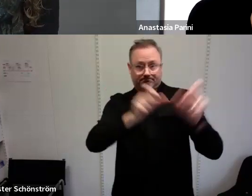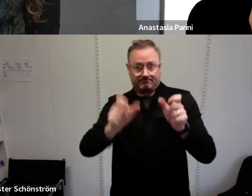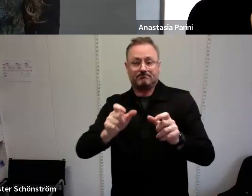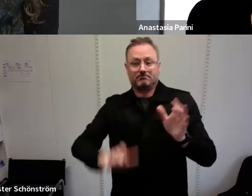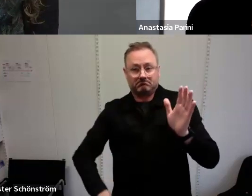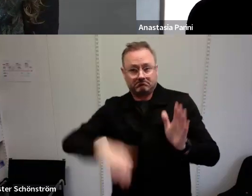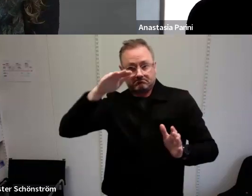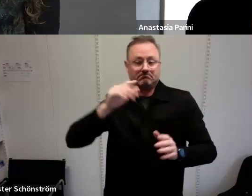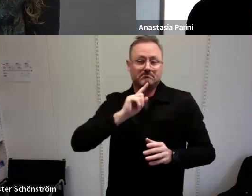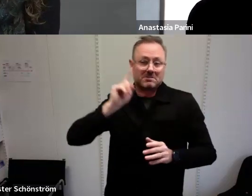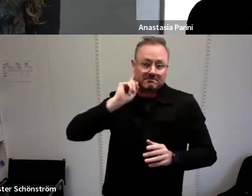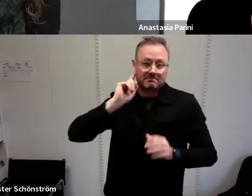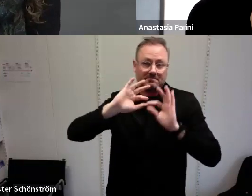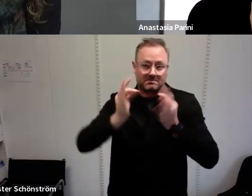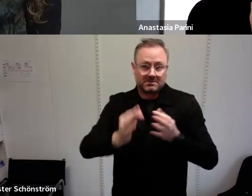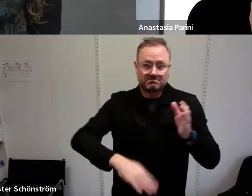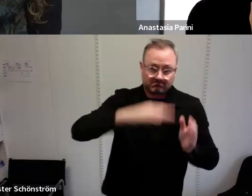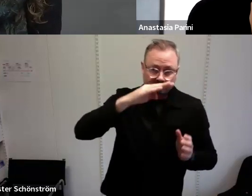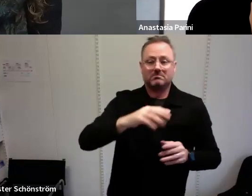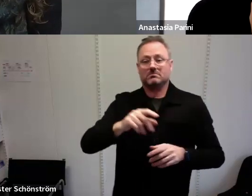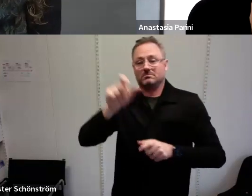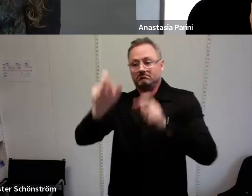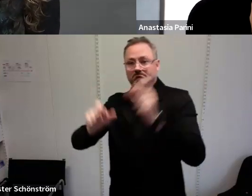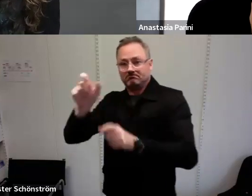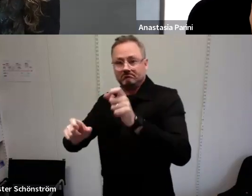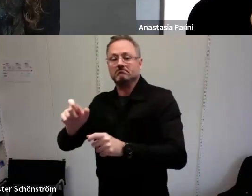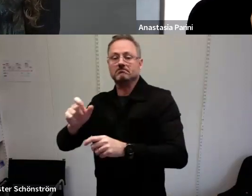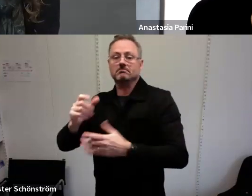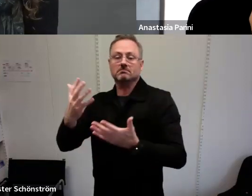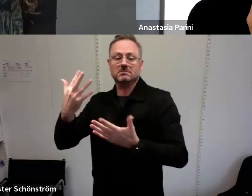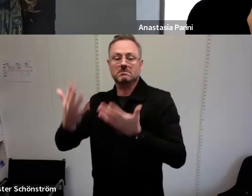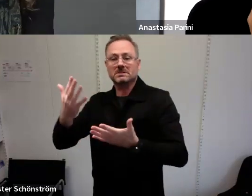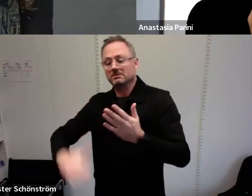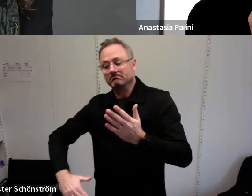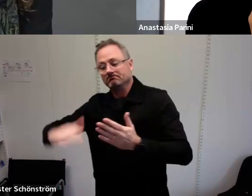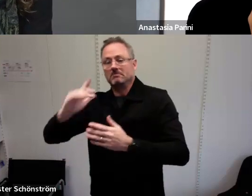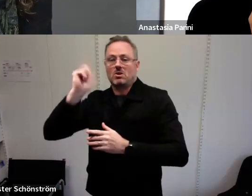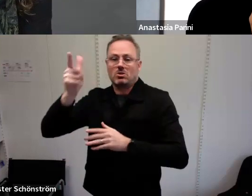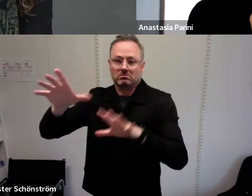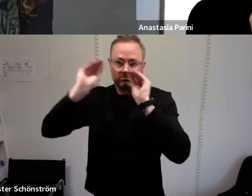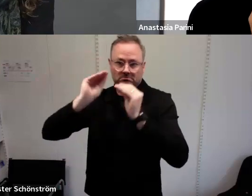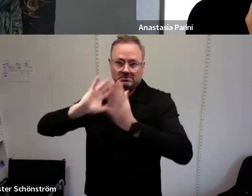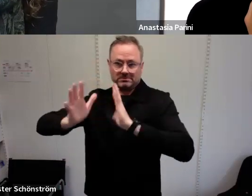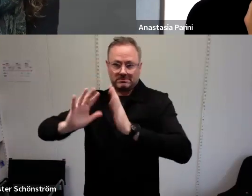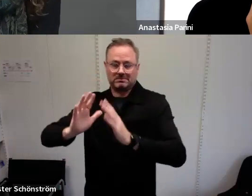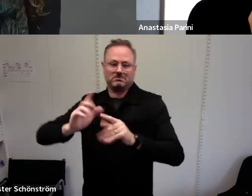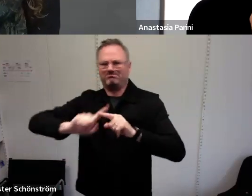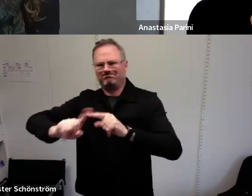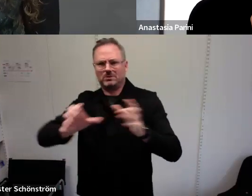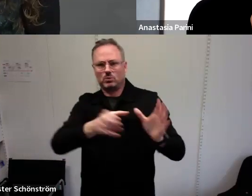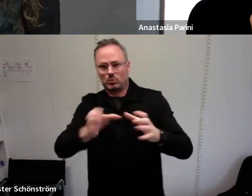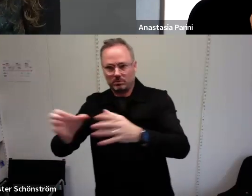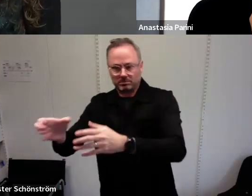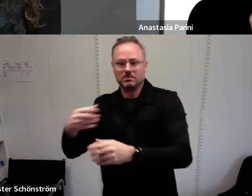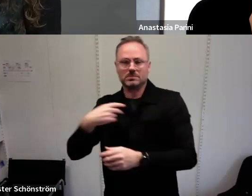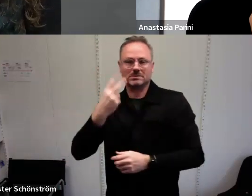skills somebody had. So for example, if somebody was a native signer versus somebody who perhaps learned